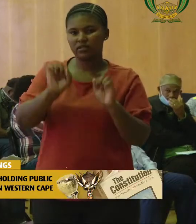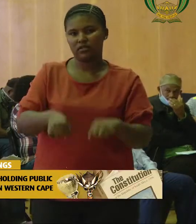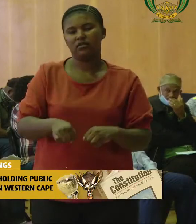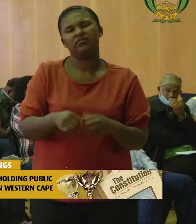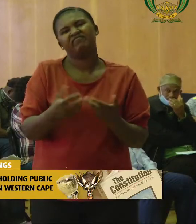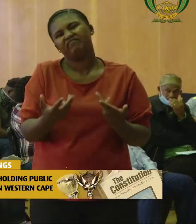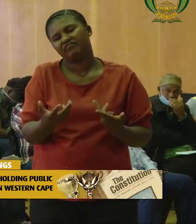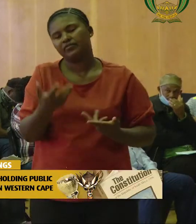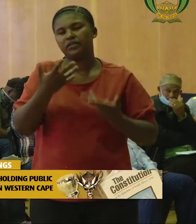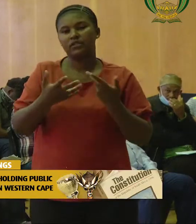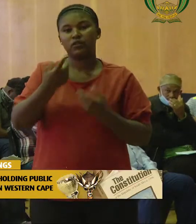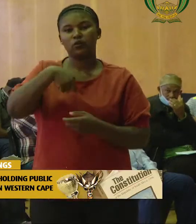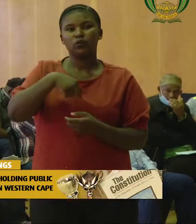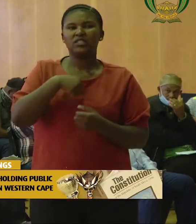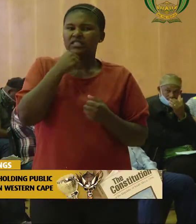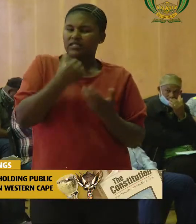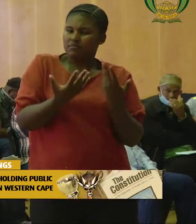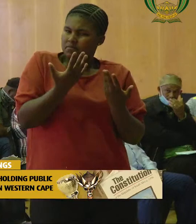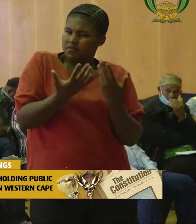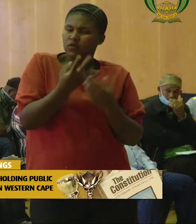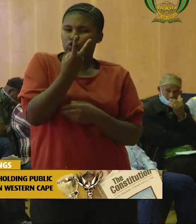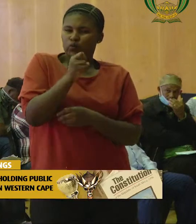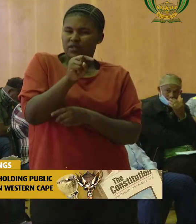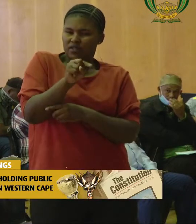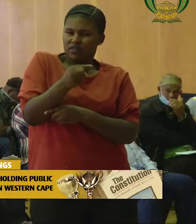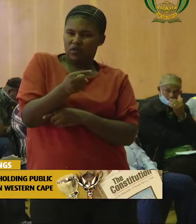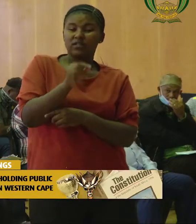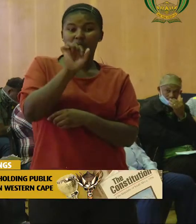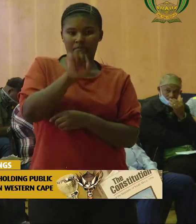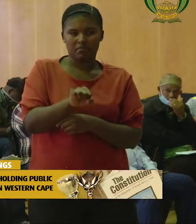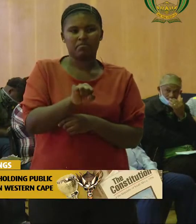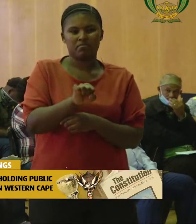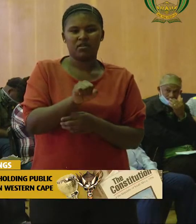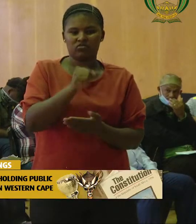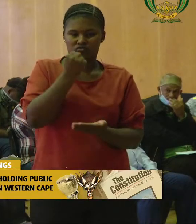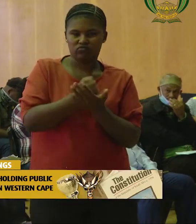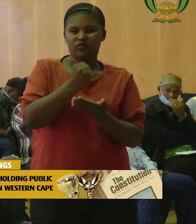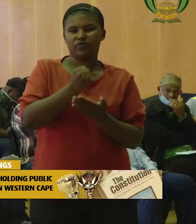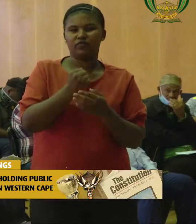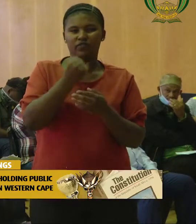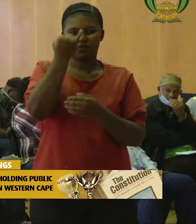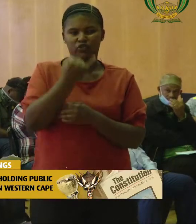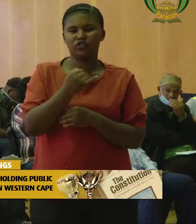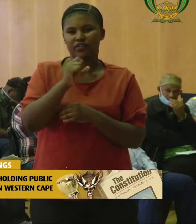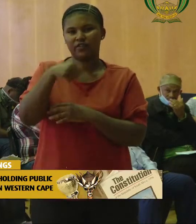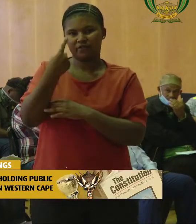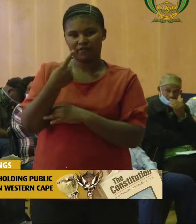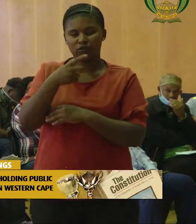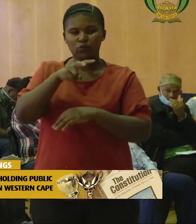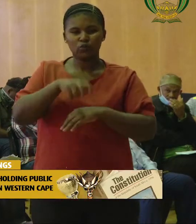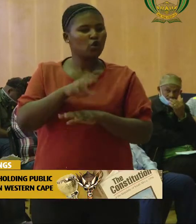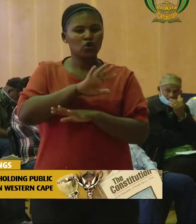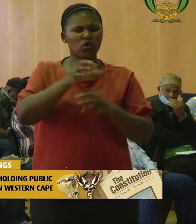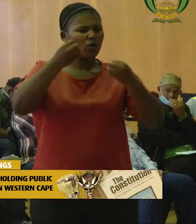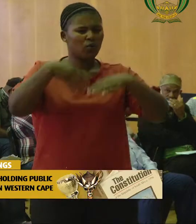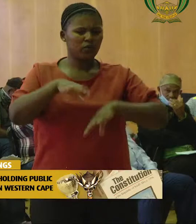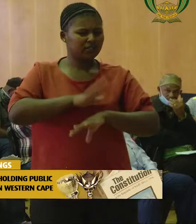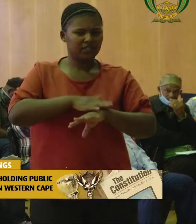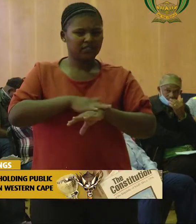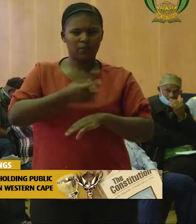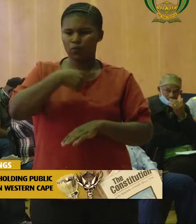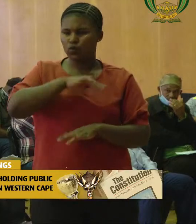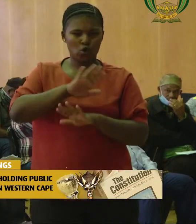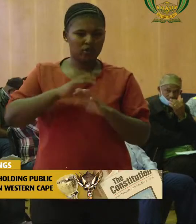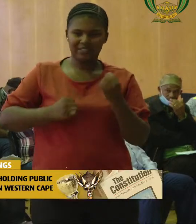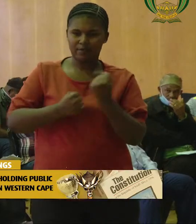least thina sithi at least 20,000 and must be verified as base submitted. Please, don't waste ixesha lethu. We do not